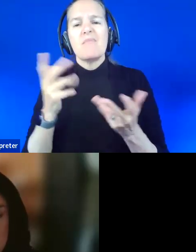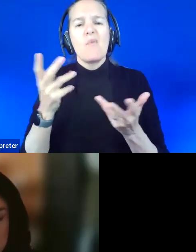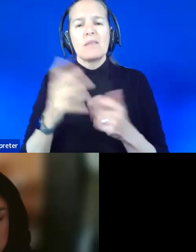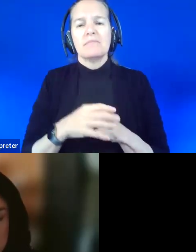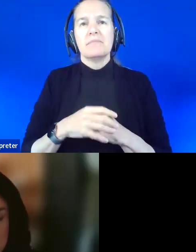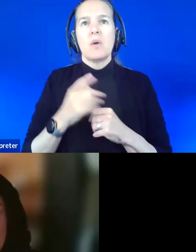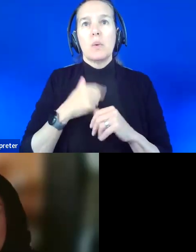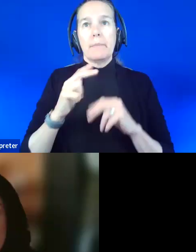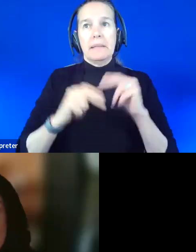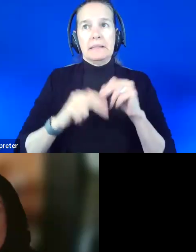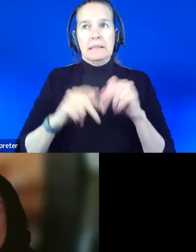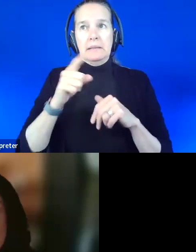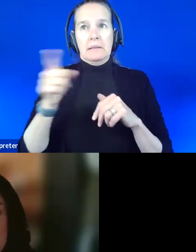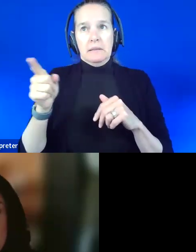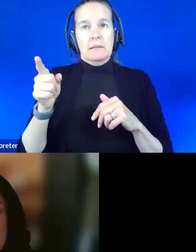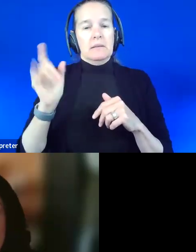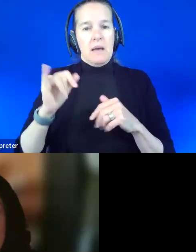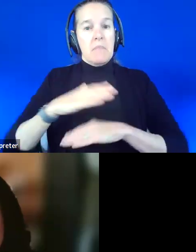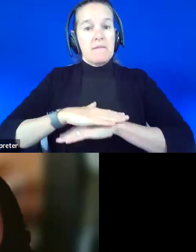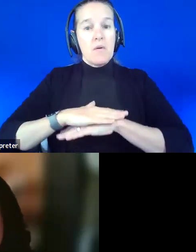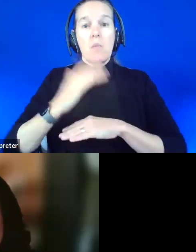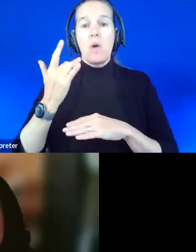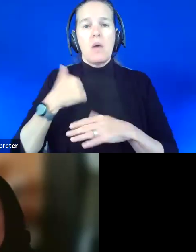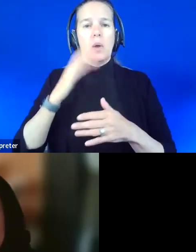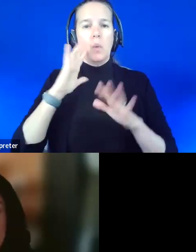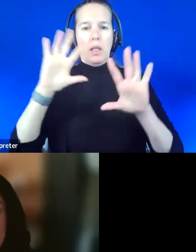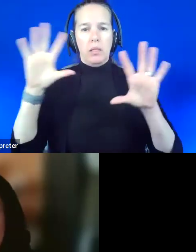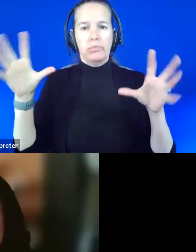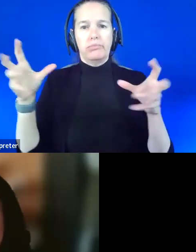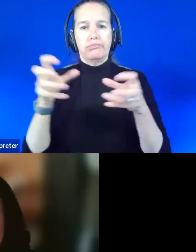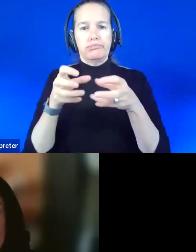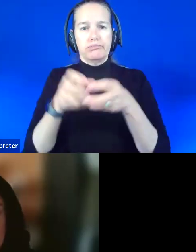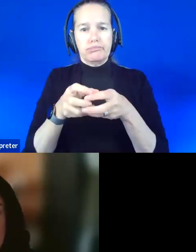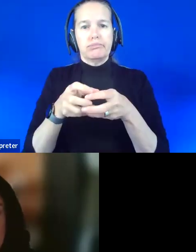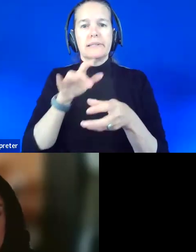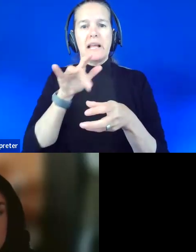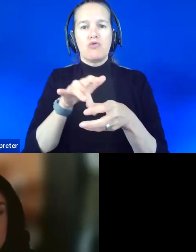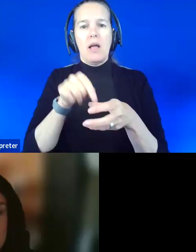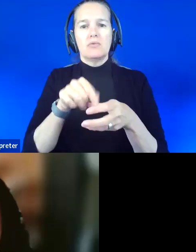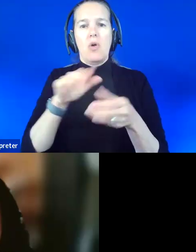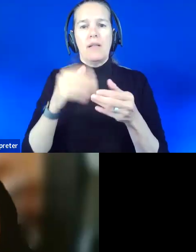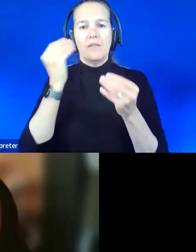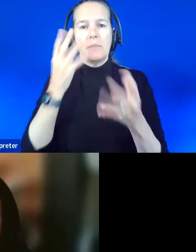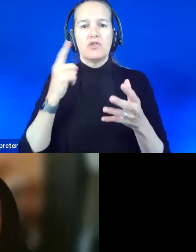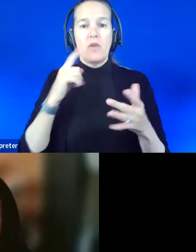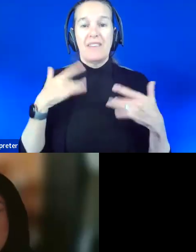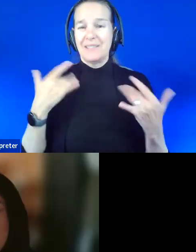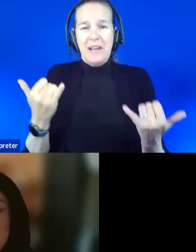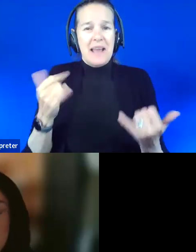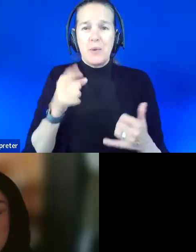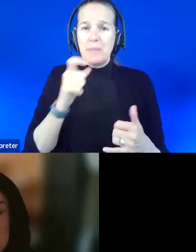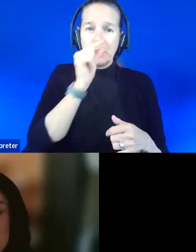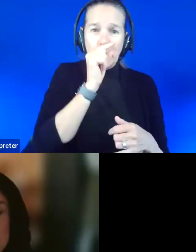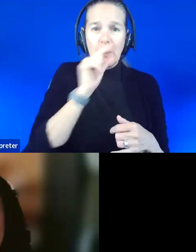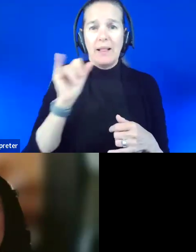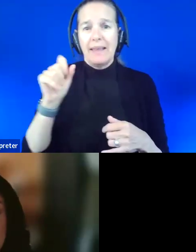the platform to centralize all of the information that currently exists for events. So right now you have to Google, you have to go to Yelp, you